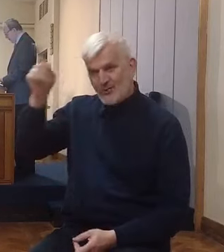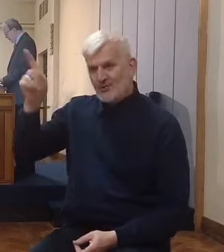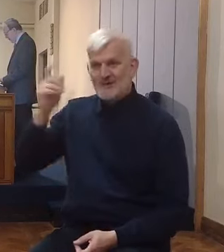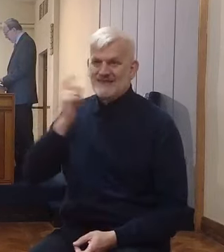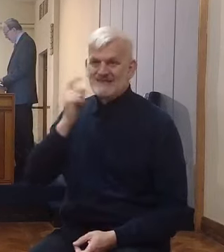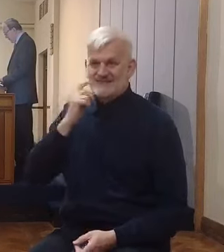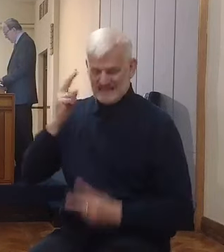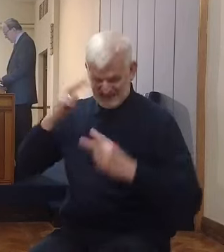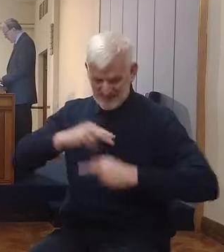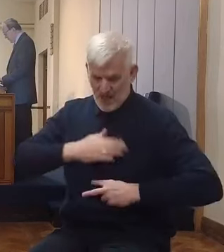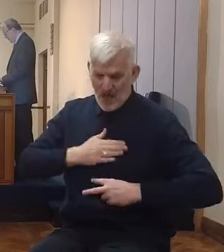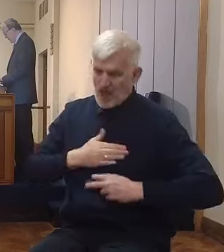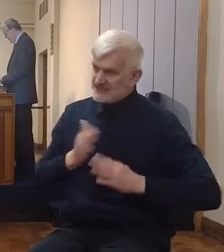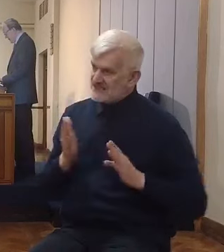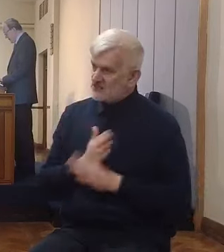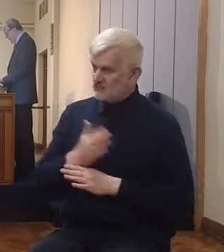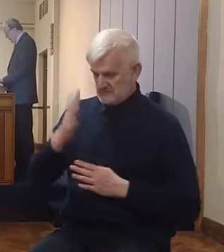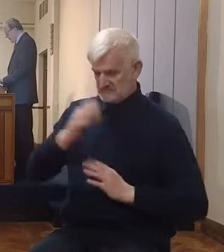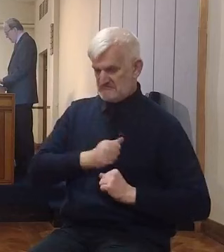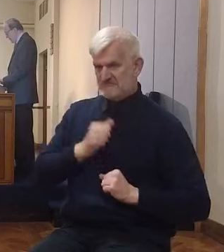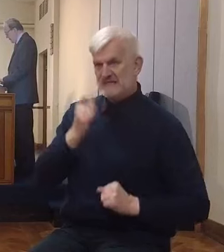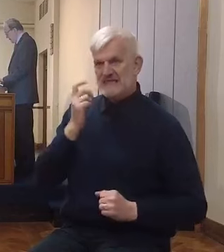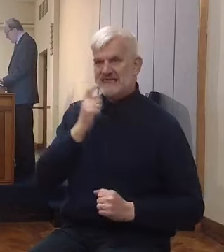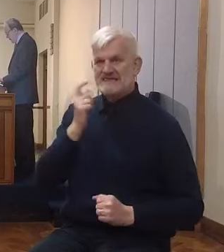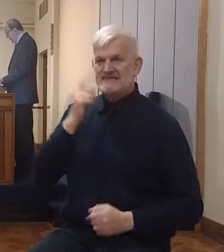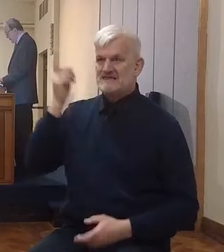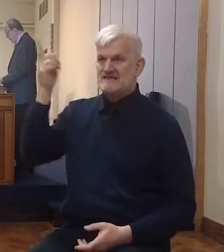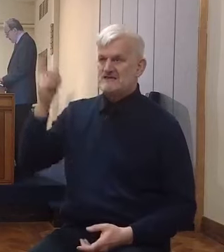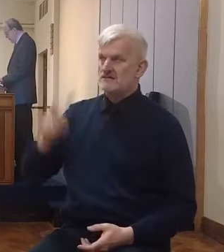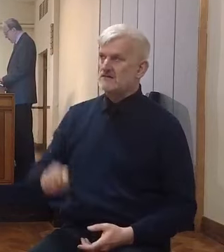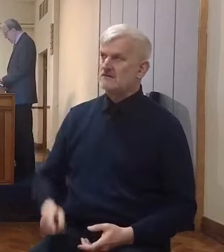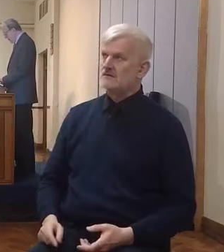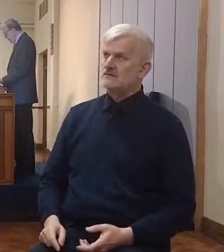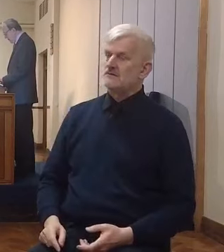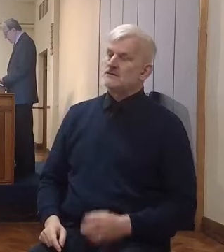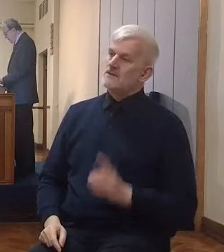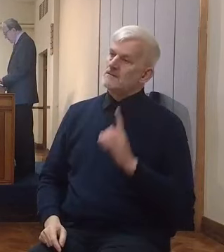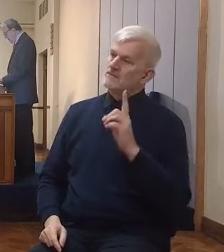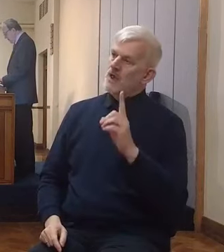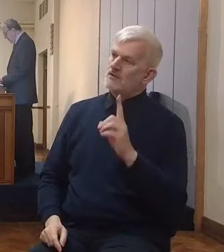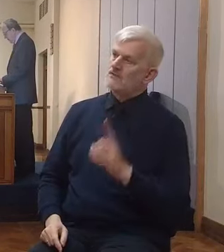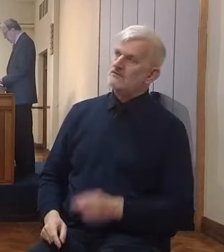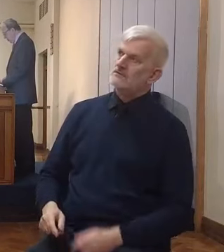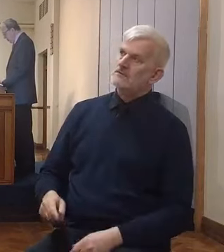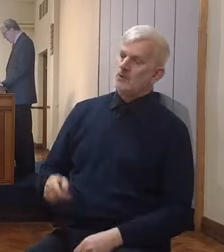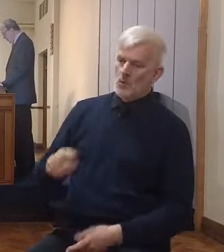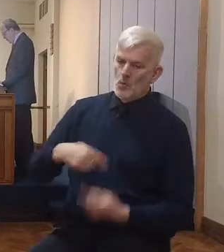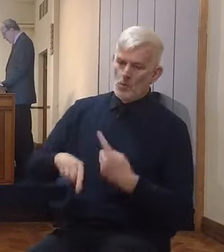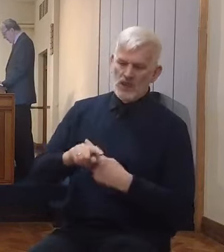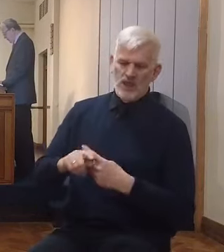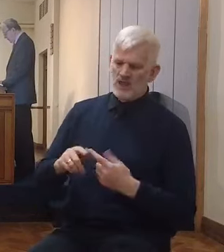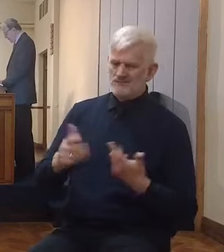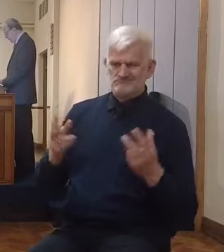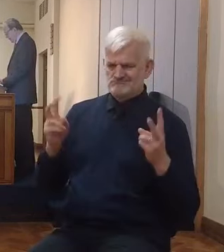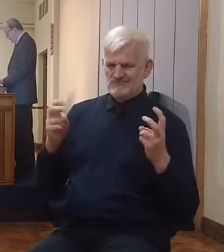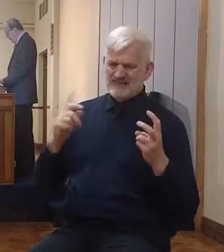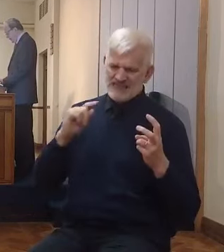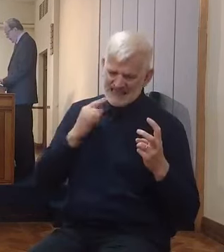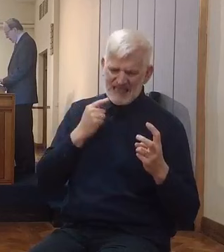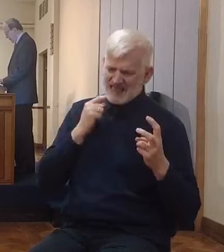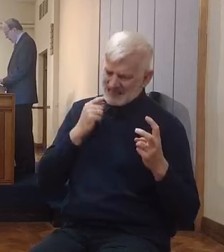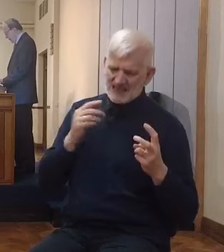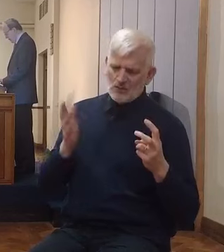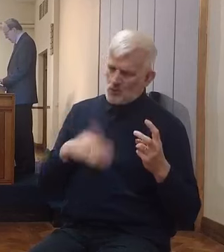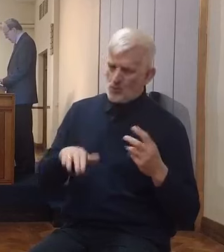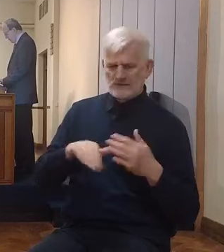the secrets of the heart. Yea, for thy sake are we killed all the day long.